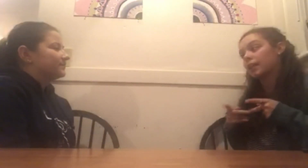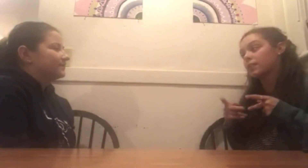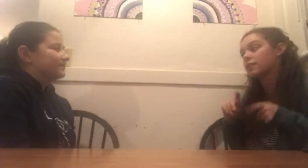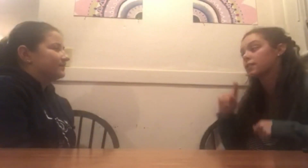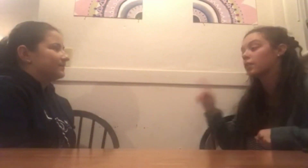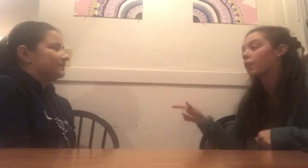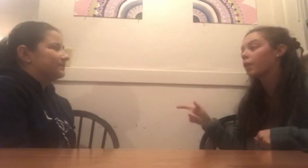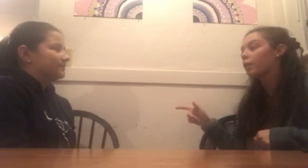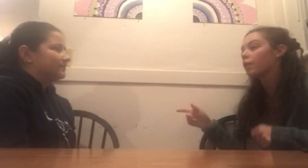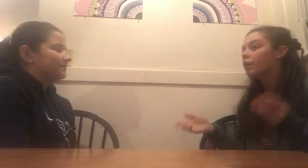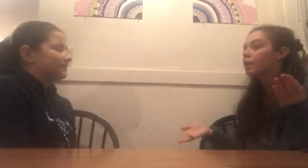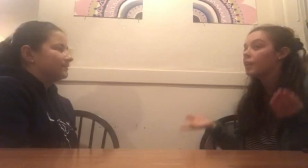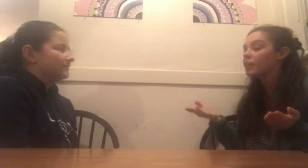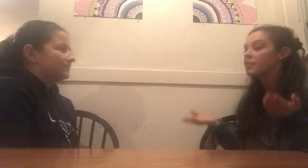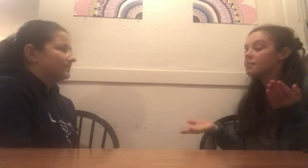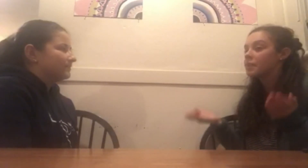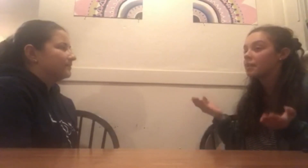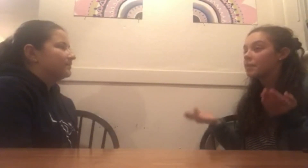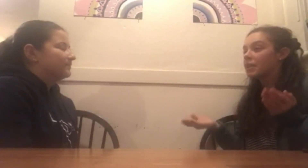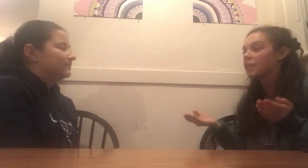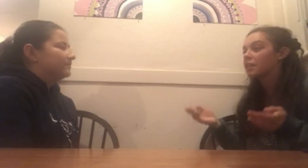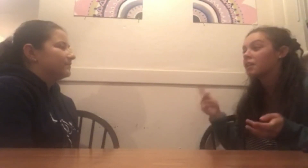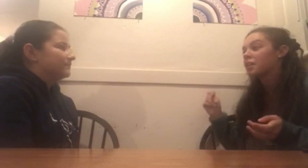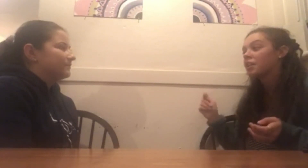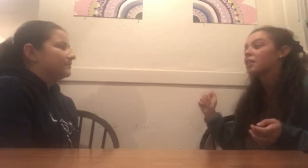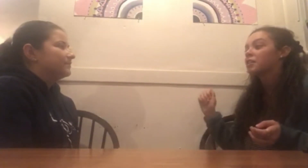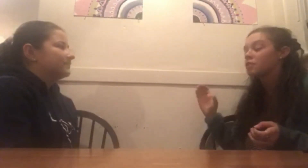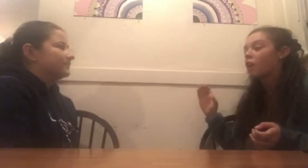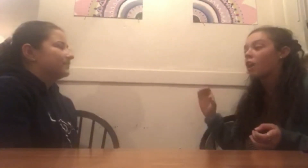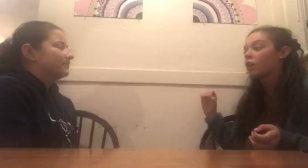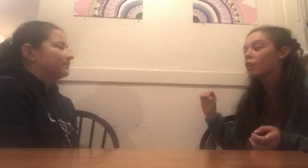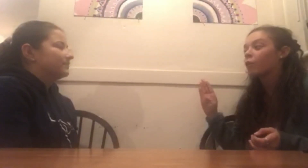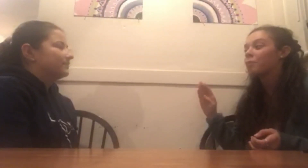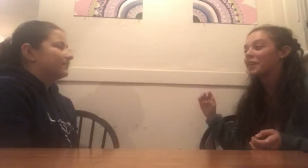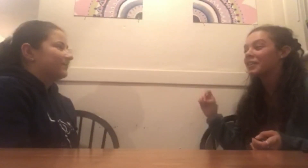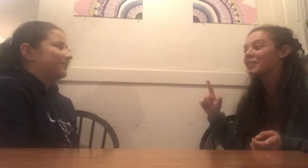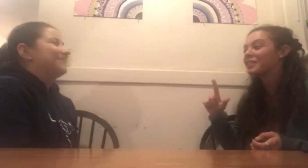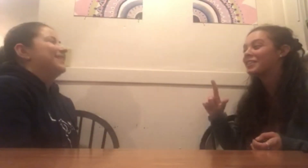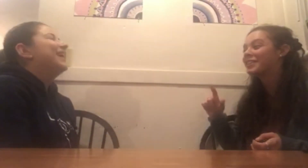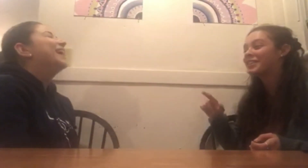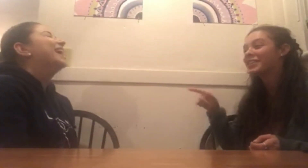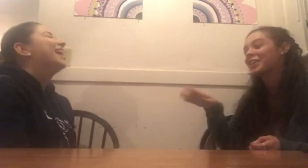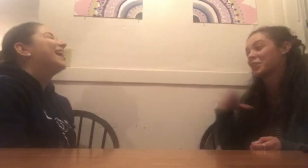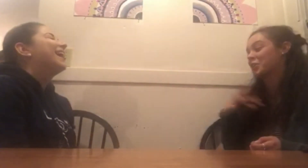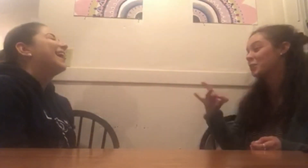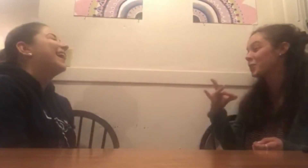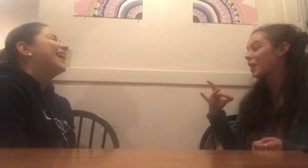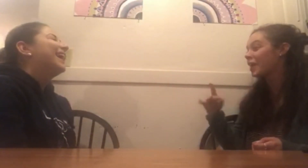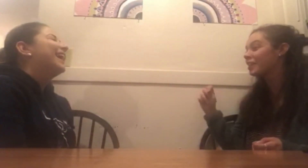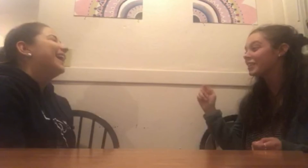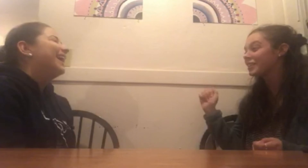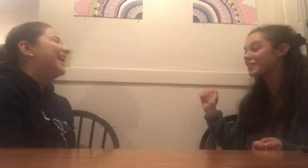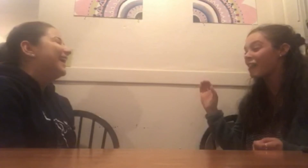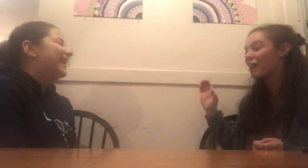place to go is maybe Taco Bell. You like